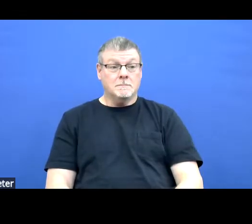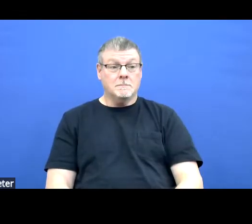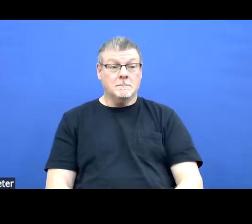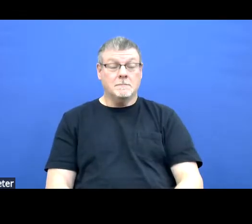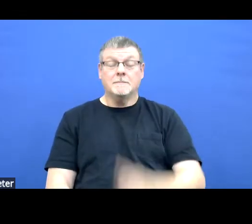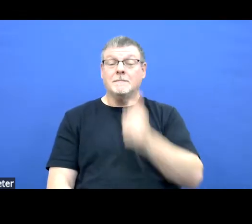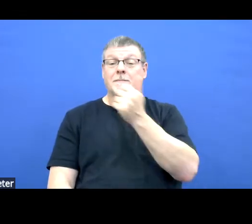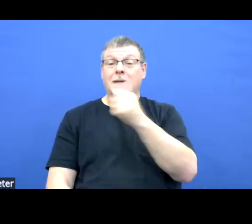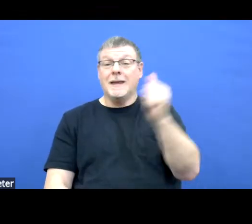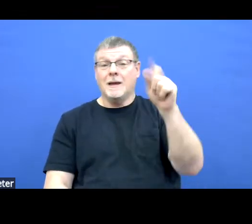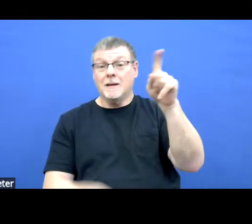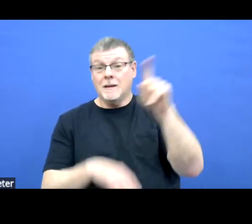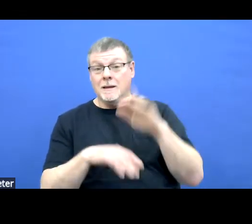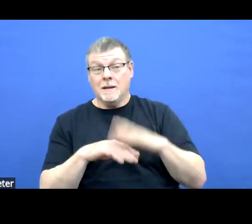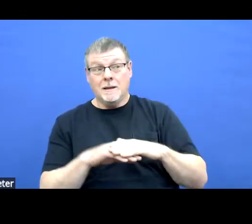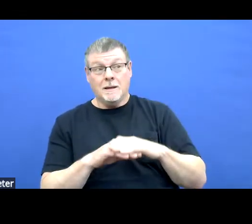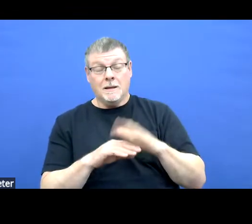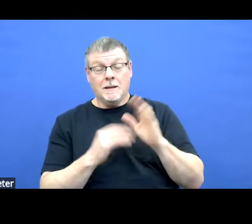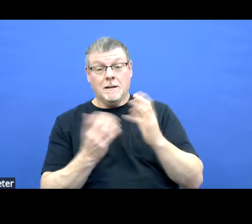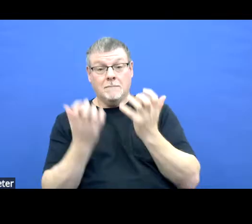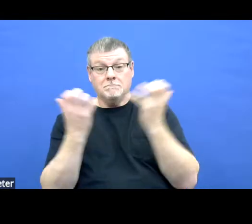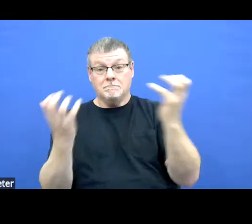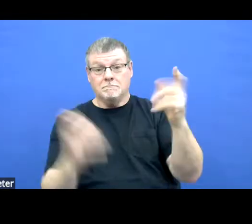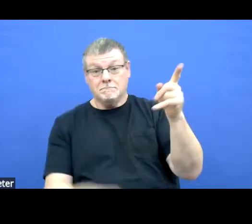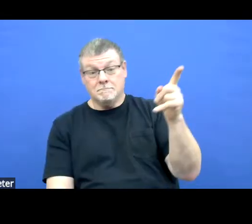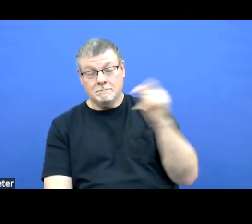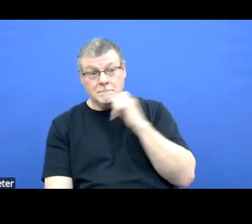Is there anyone online?